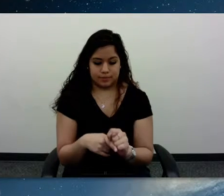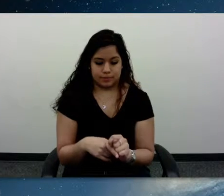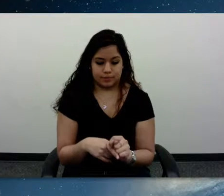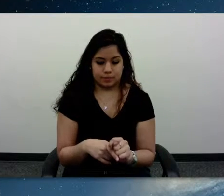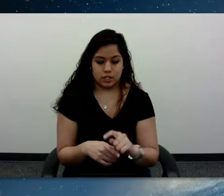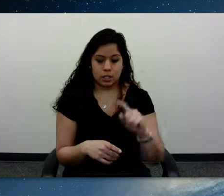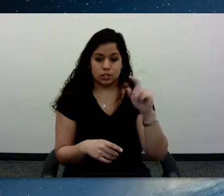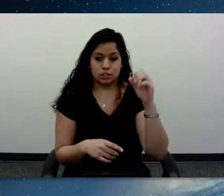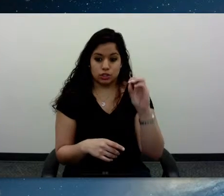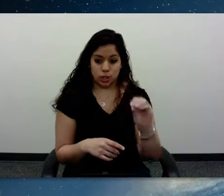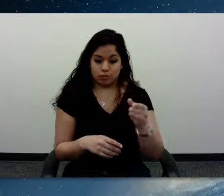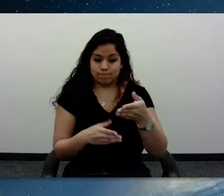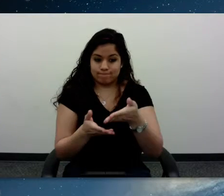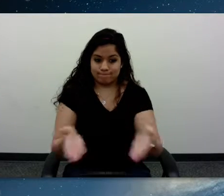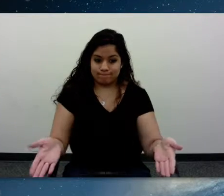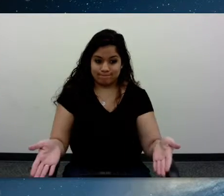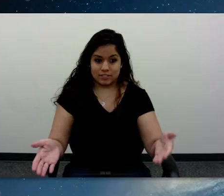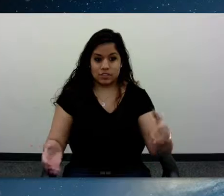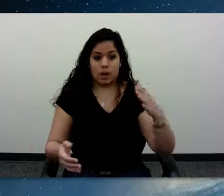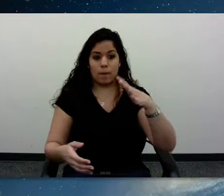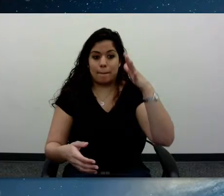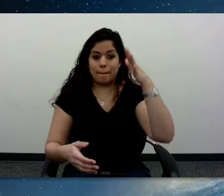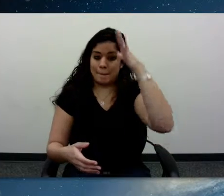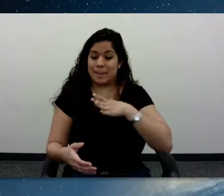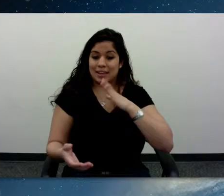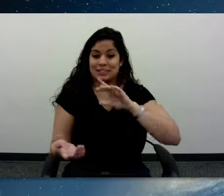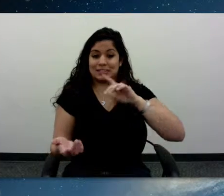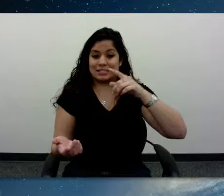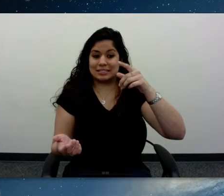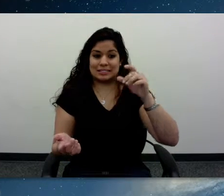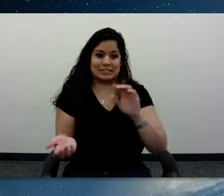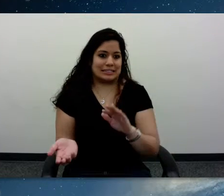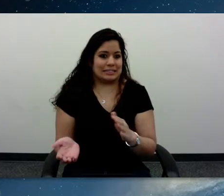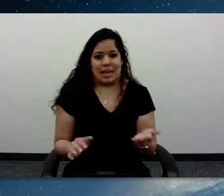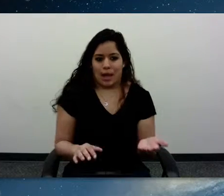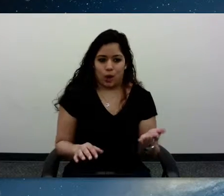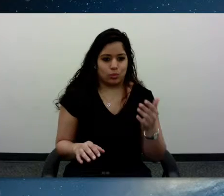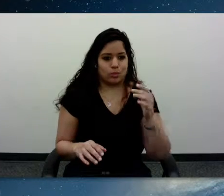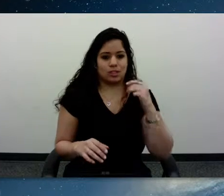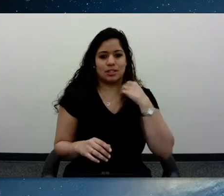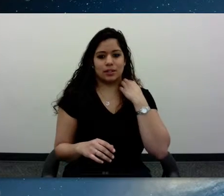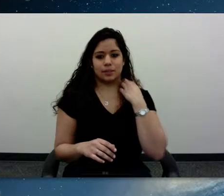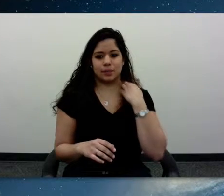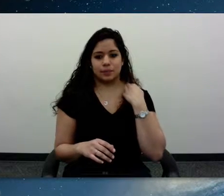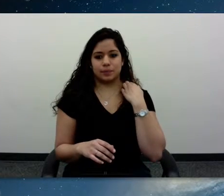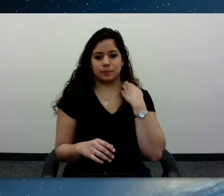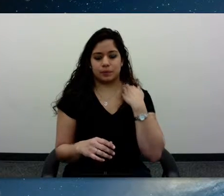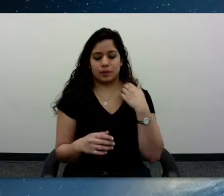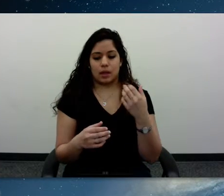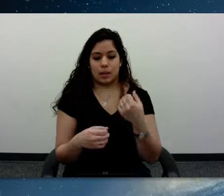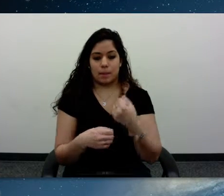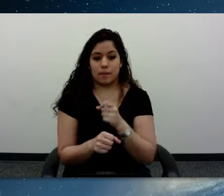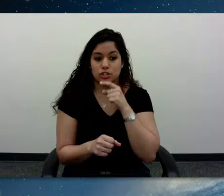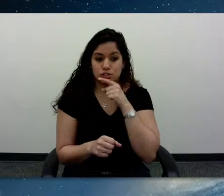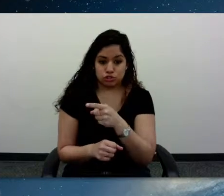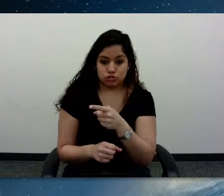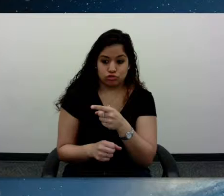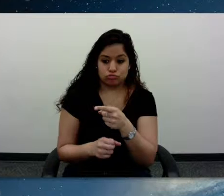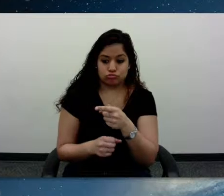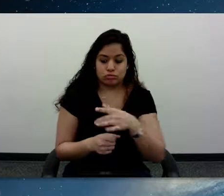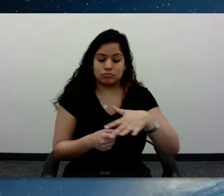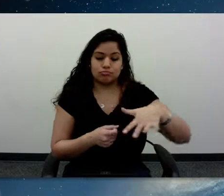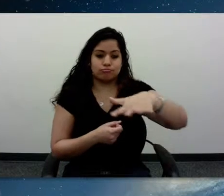for me to enter? There's no fire in that room. There's no traffic that might hit me. Anything that might